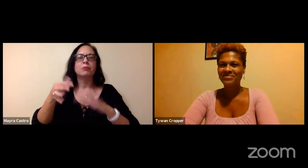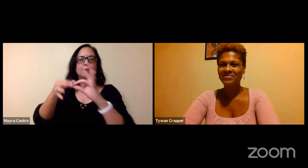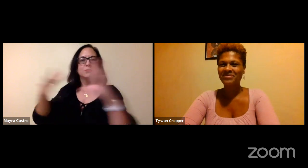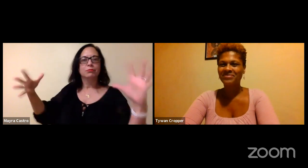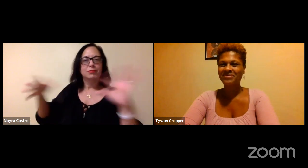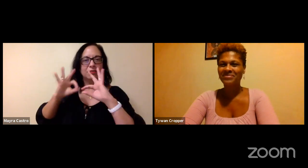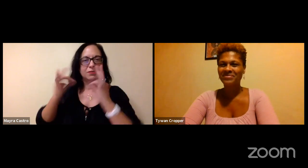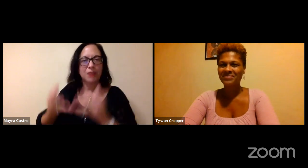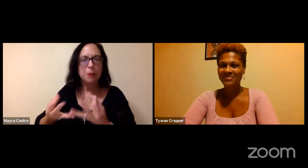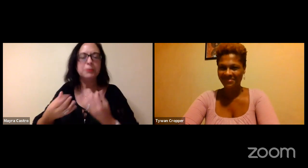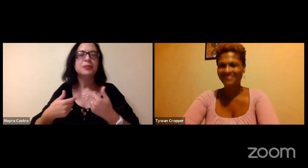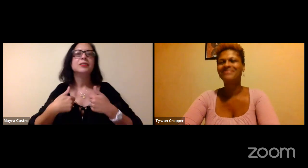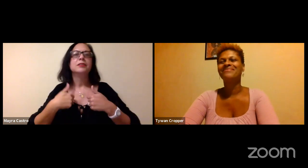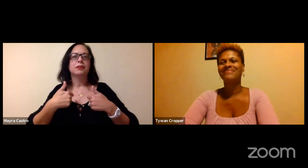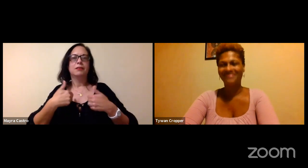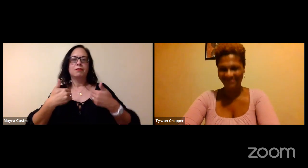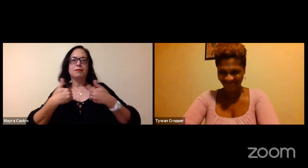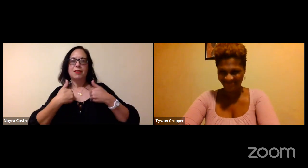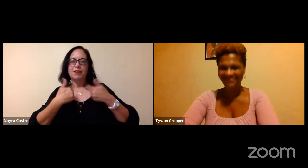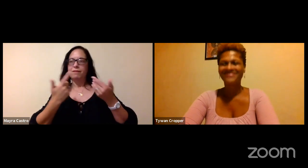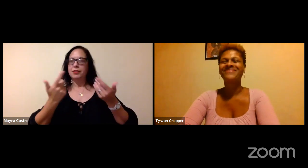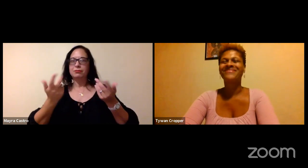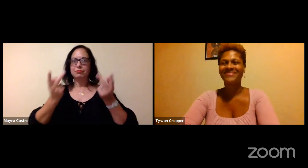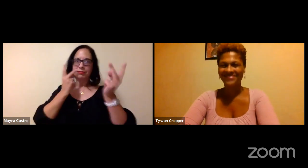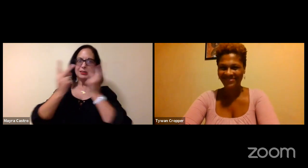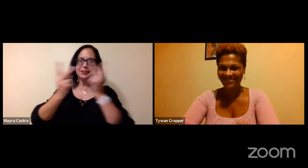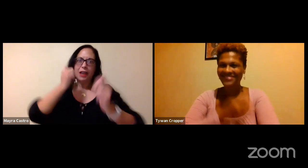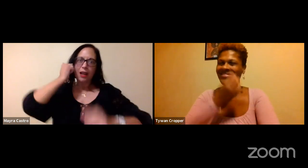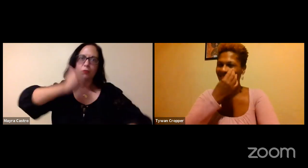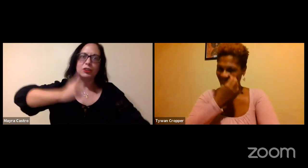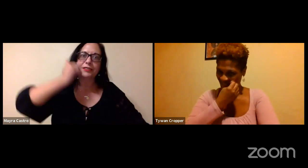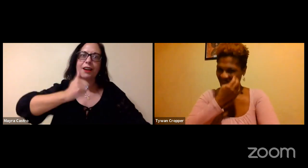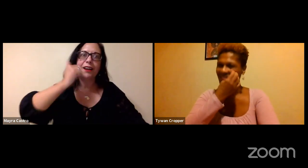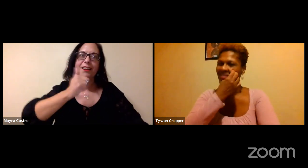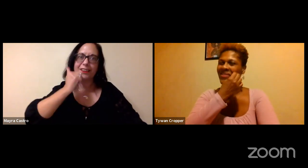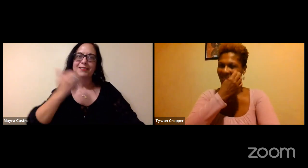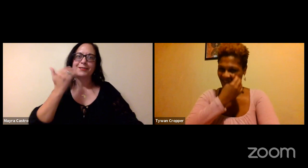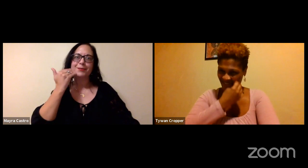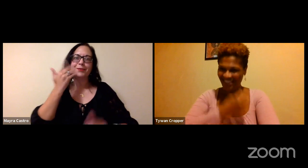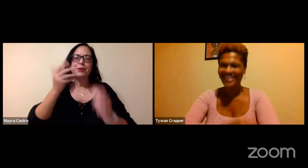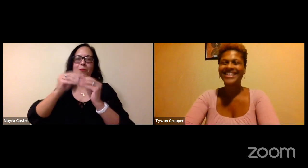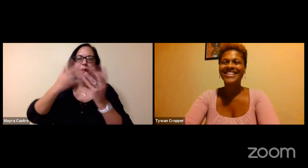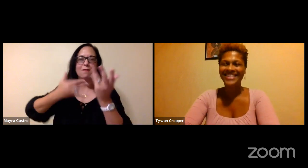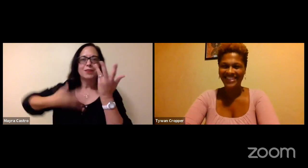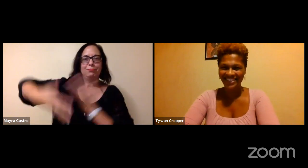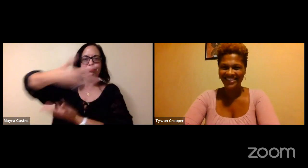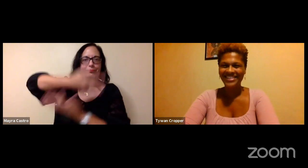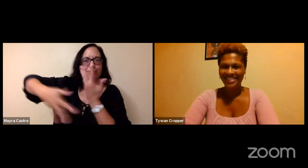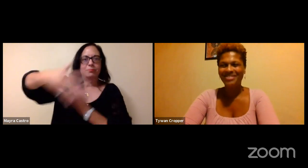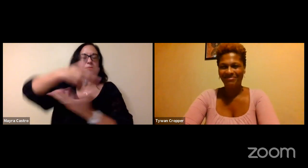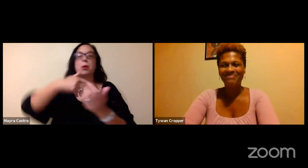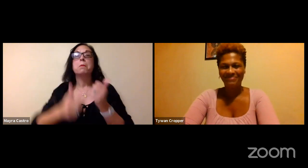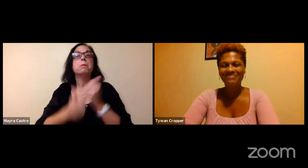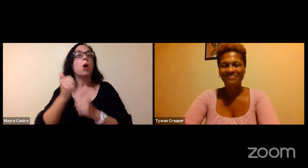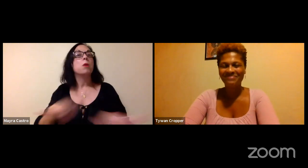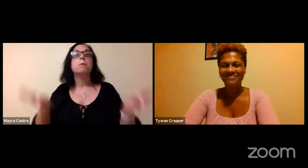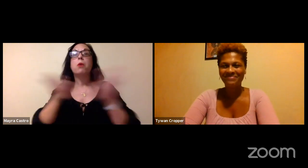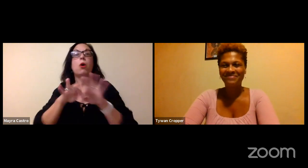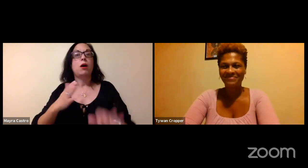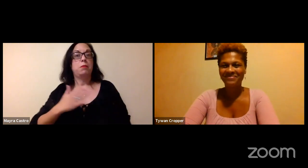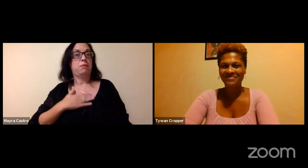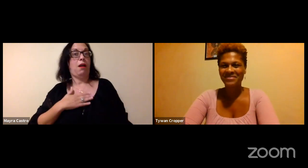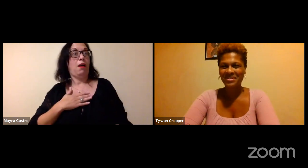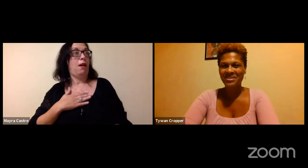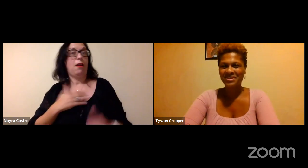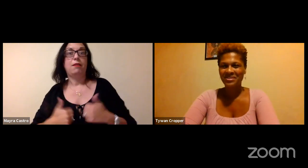from home. I'm living in a dorm. I'm away from my family. And I'm used to seeing my family every